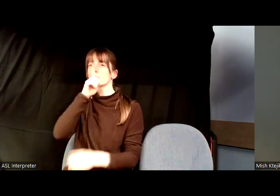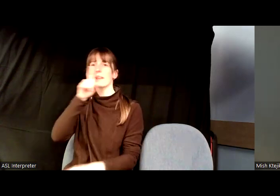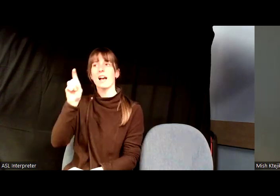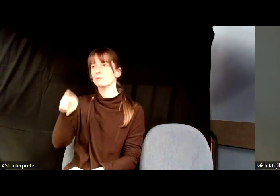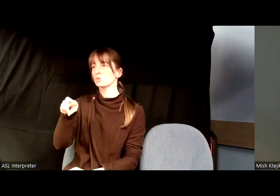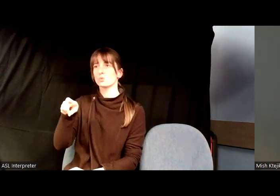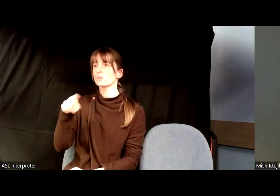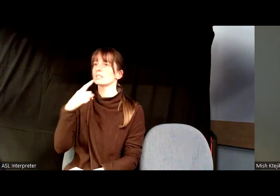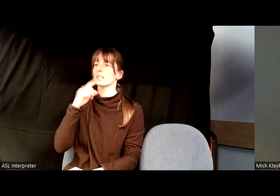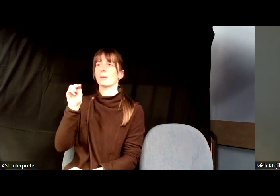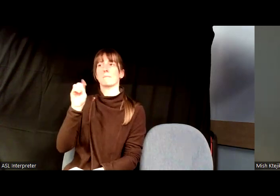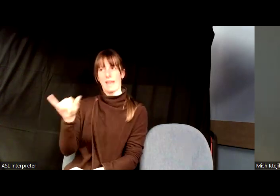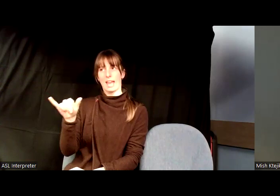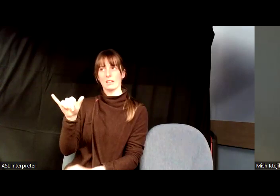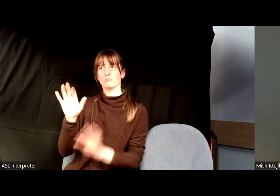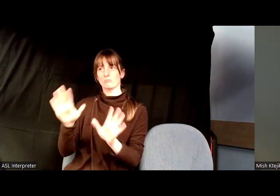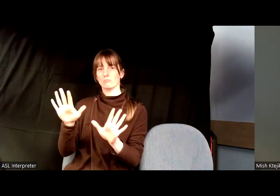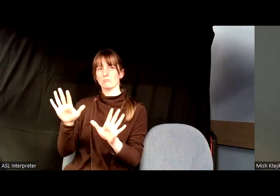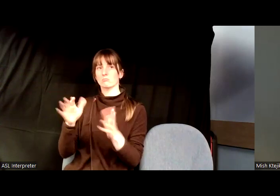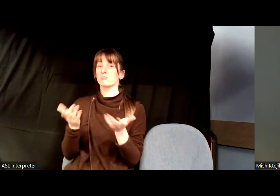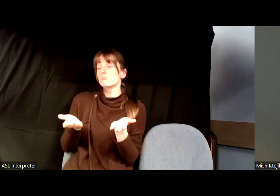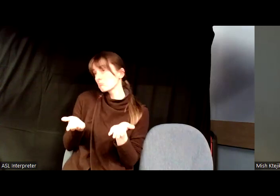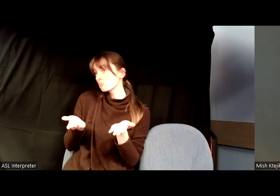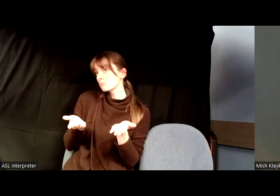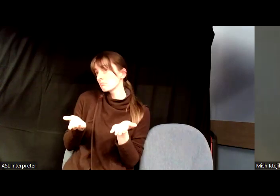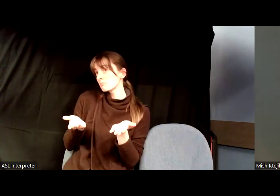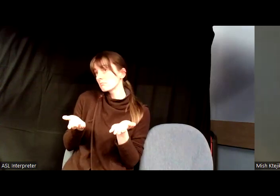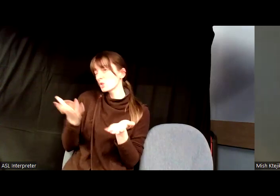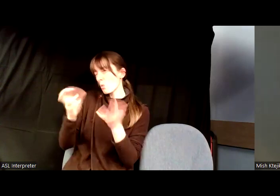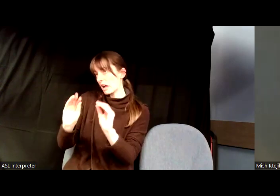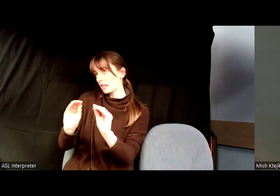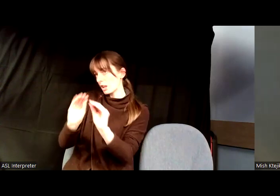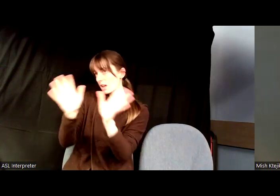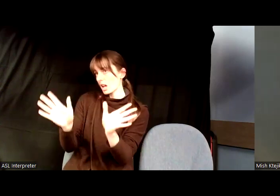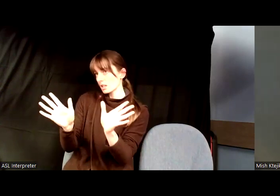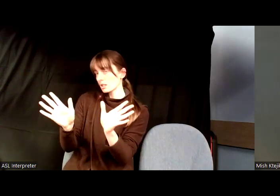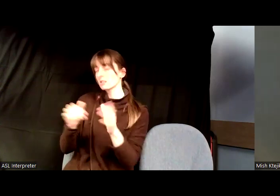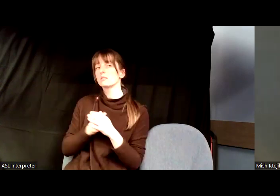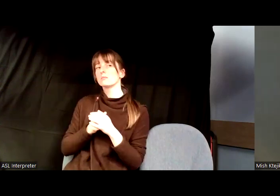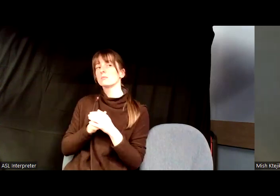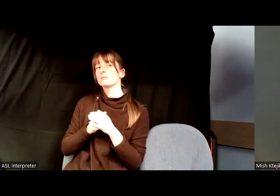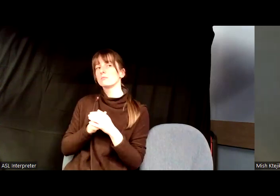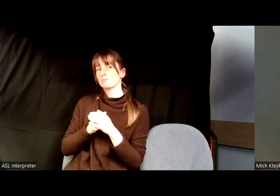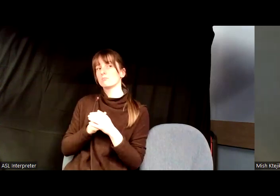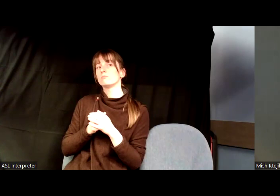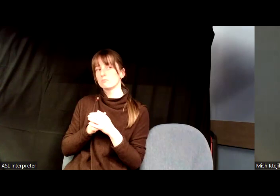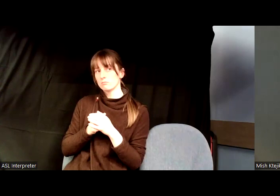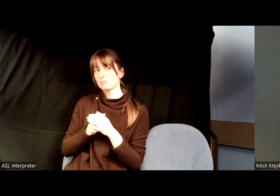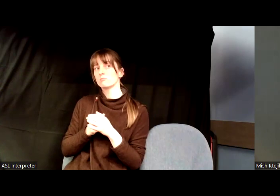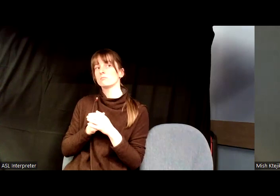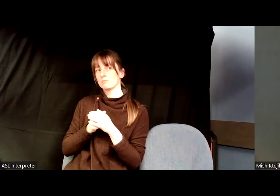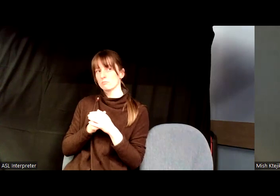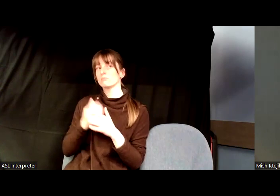to, but it says that they may, and that supervision is of licensed provisional sign